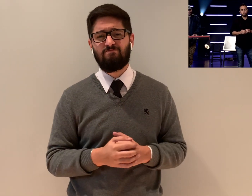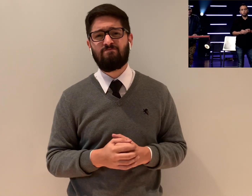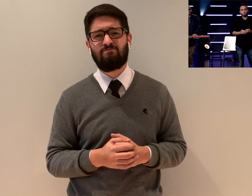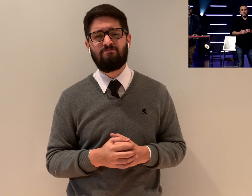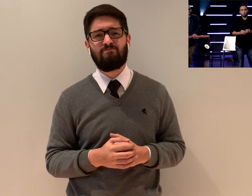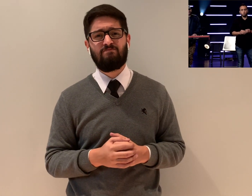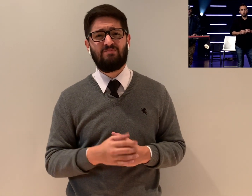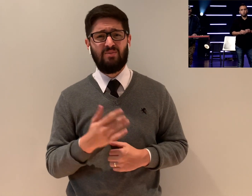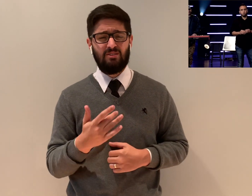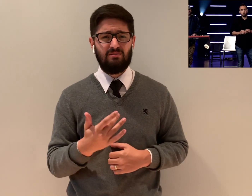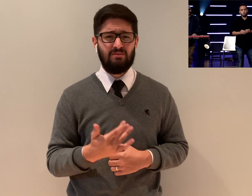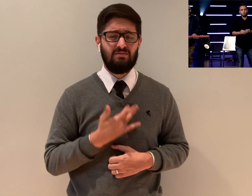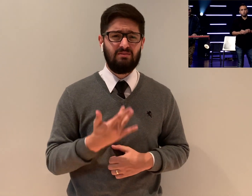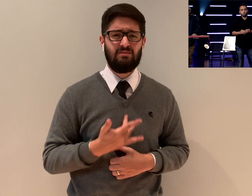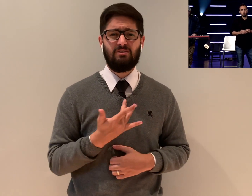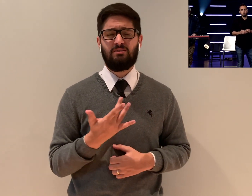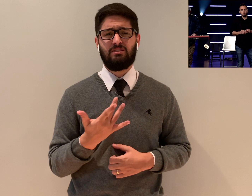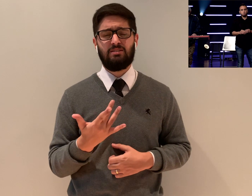to feel